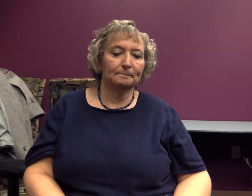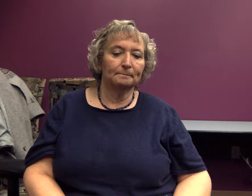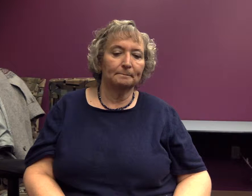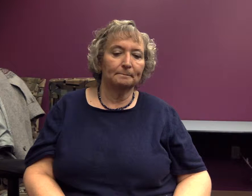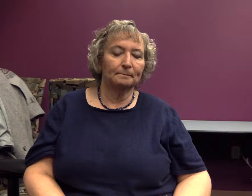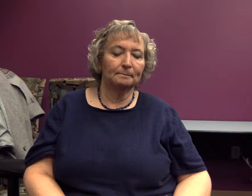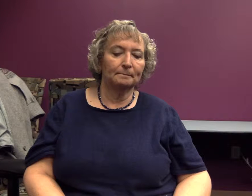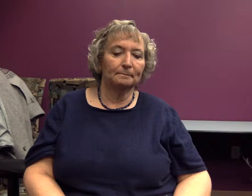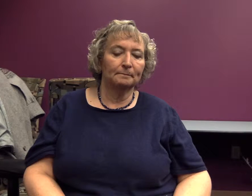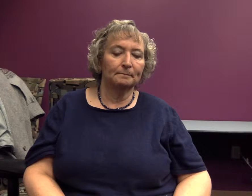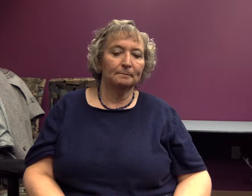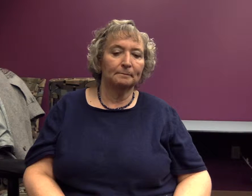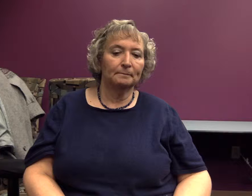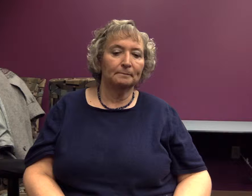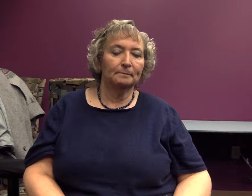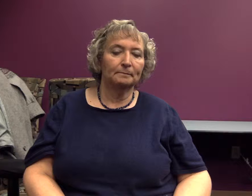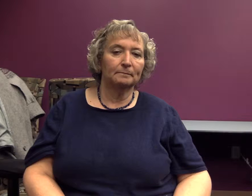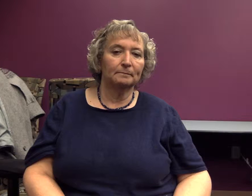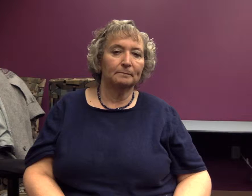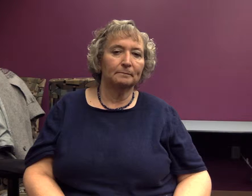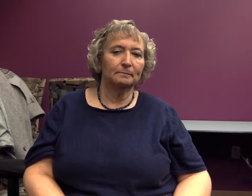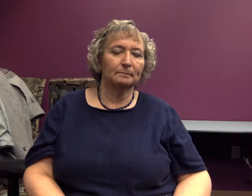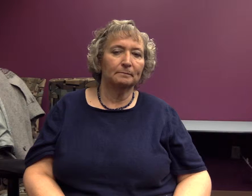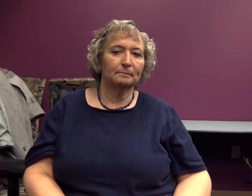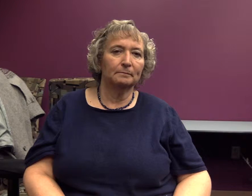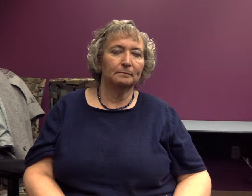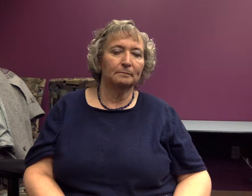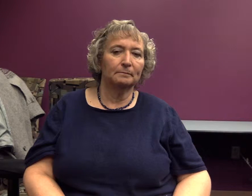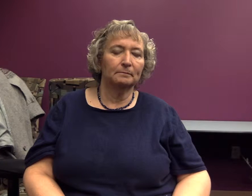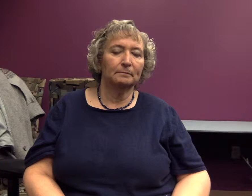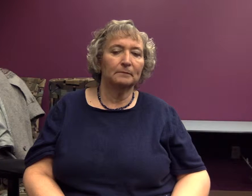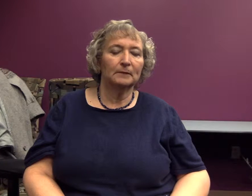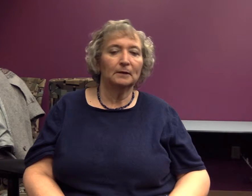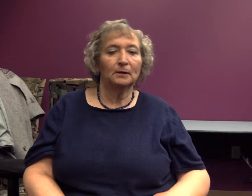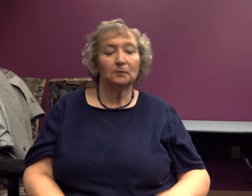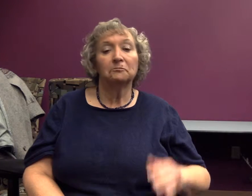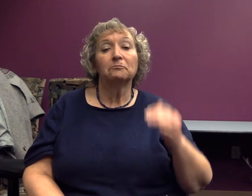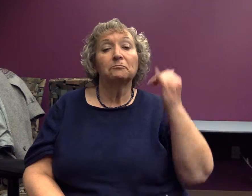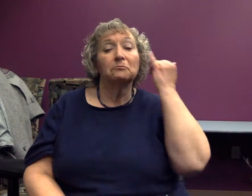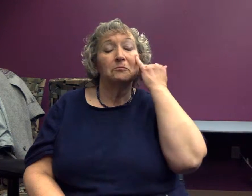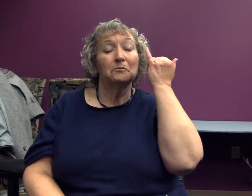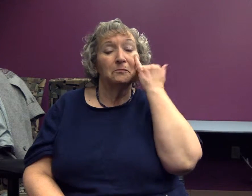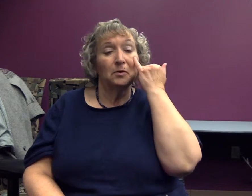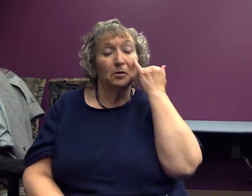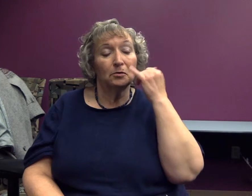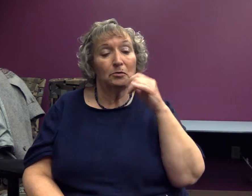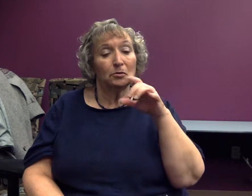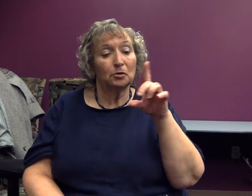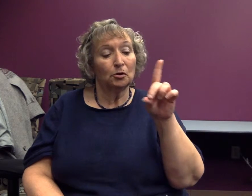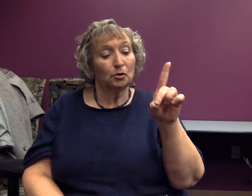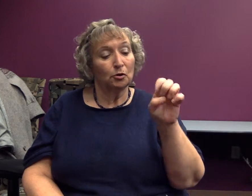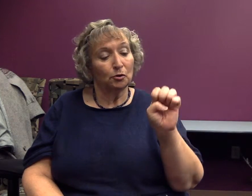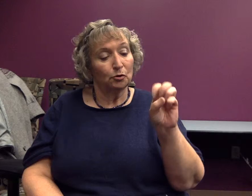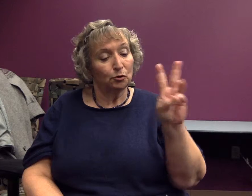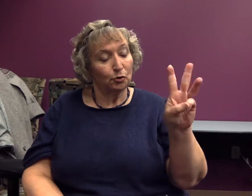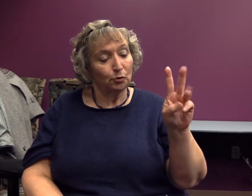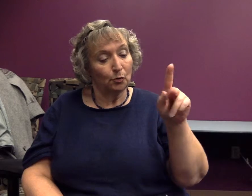or you have dew occur and it drops below freezing, 0 degrees Celsius to 32 degrees Fahrenheit, then you